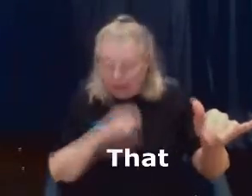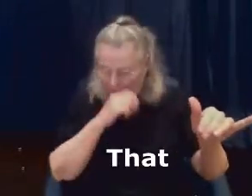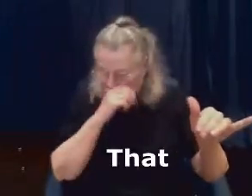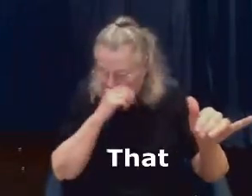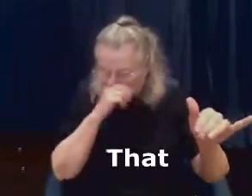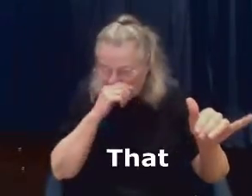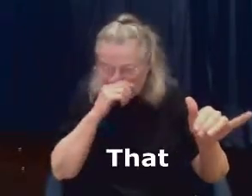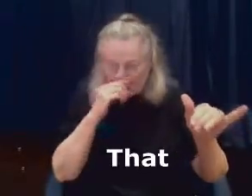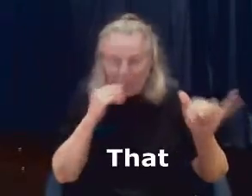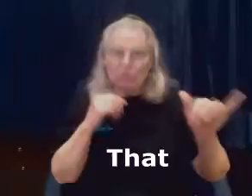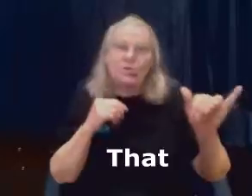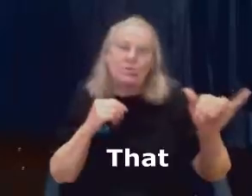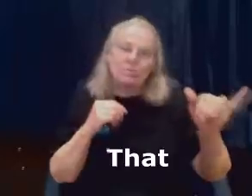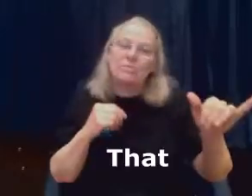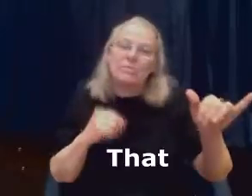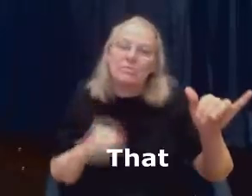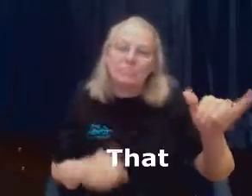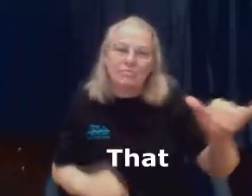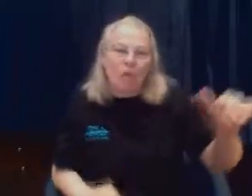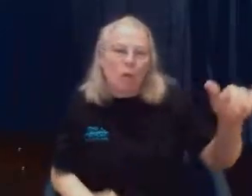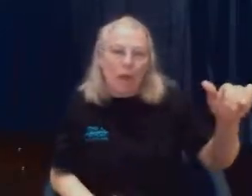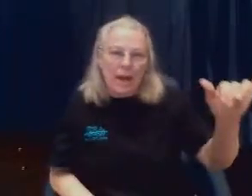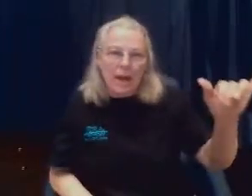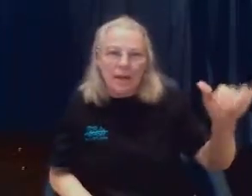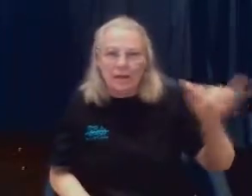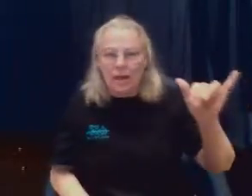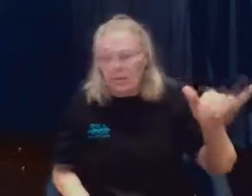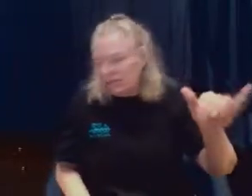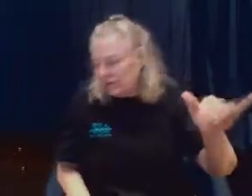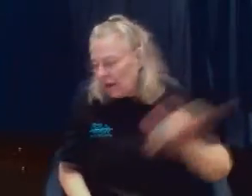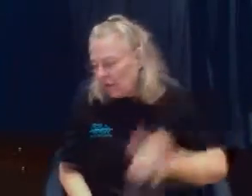and you just, a Y hand and just outward.